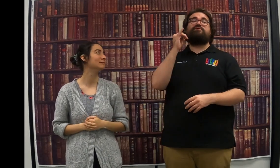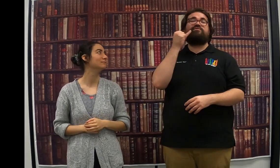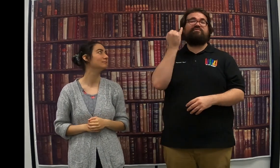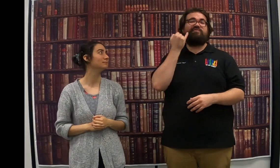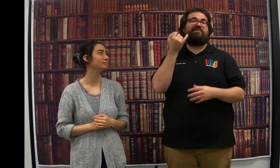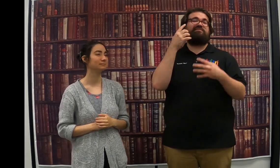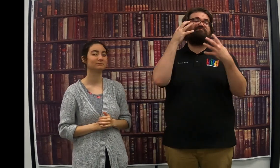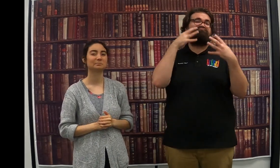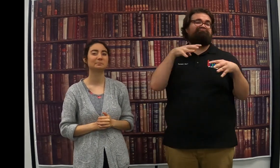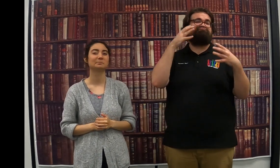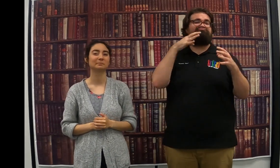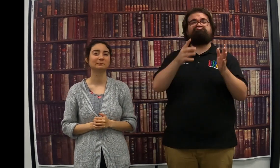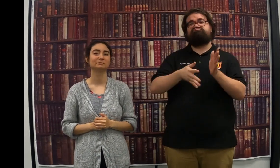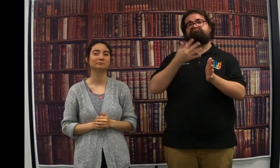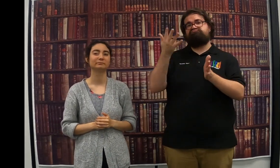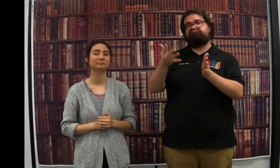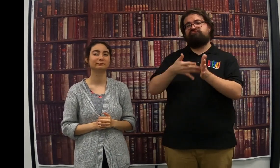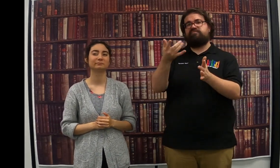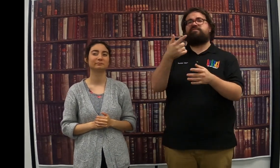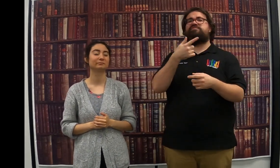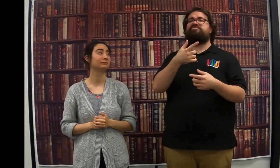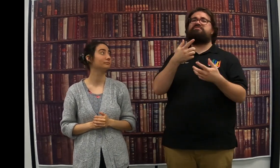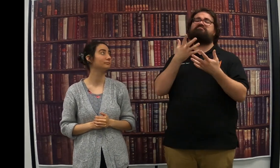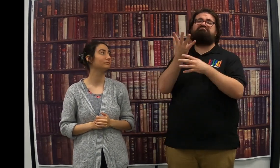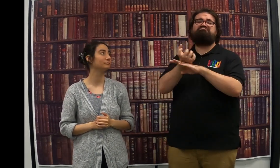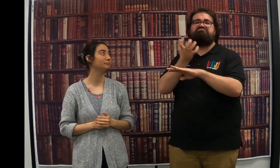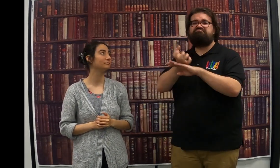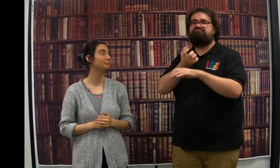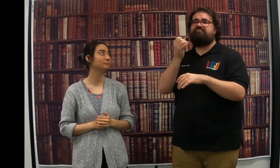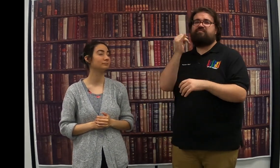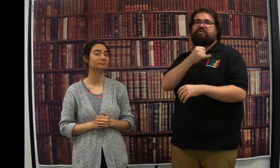wept now and then. She implored to Joringel.